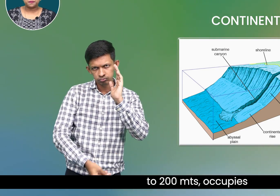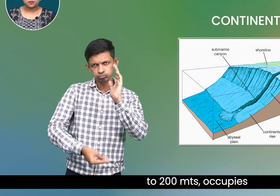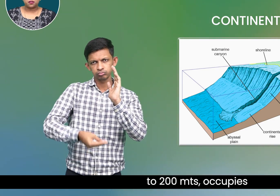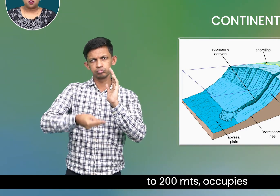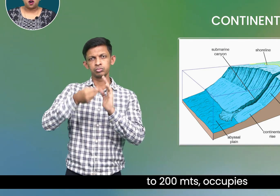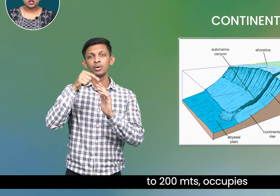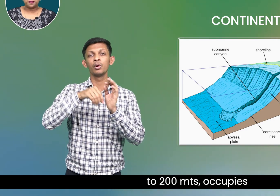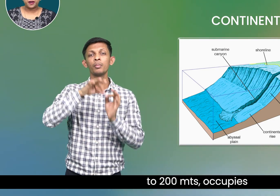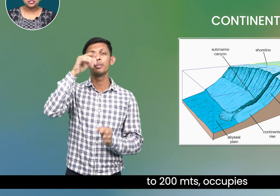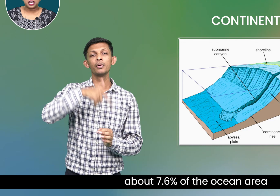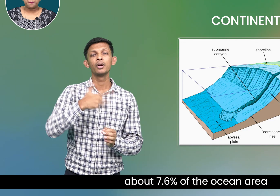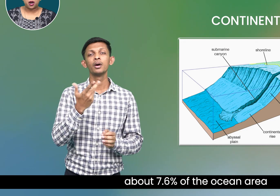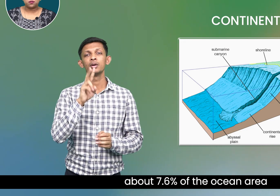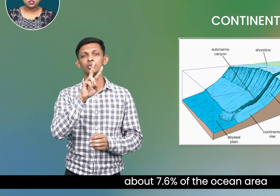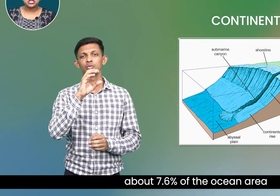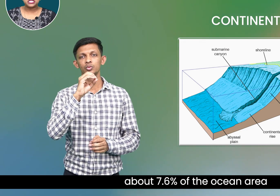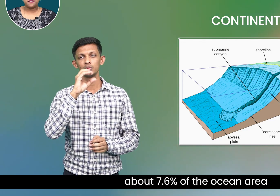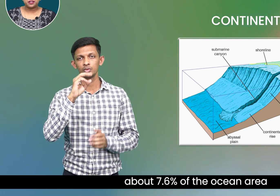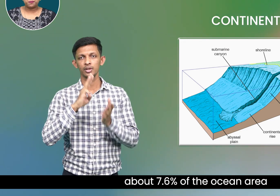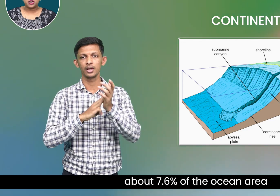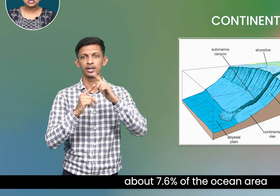meters occupies about